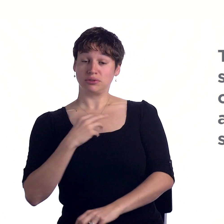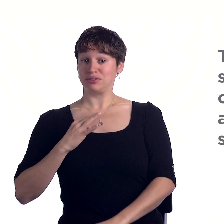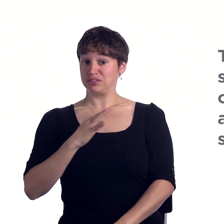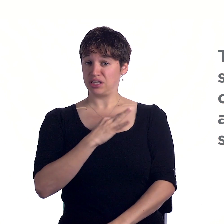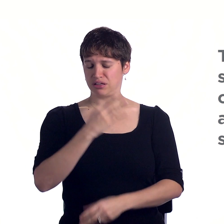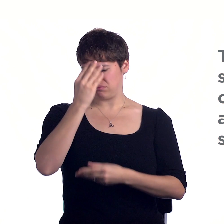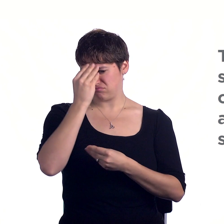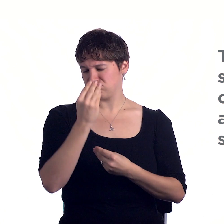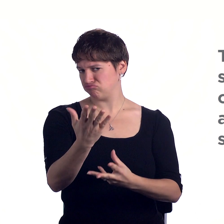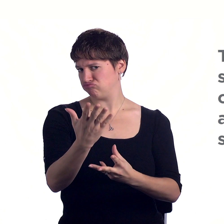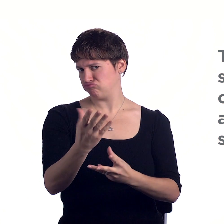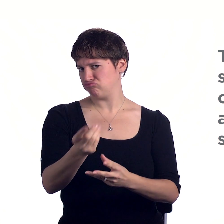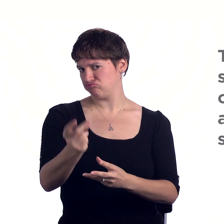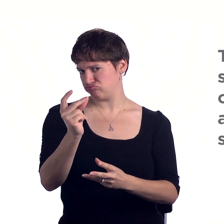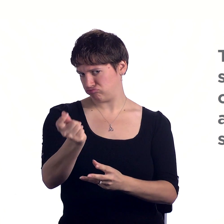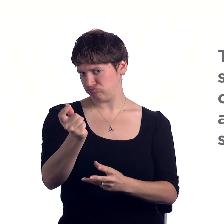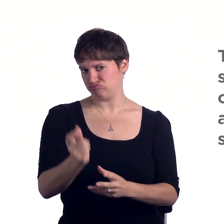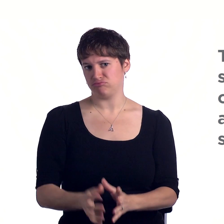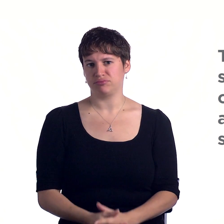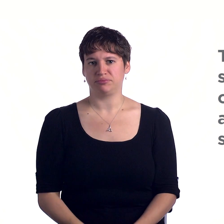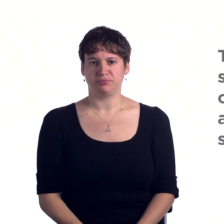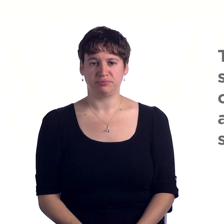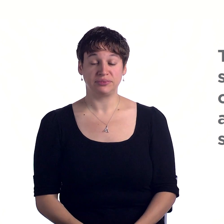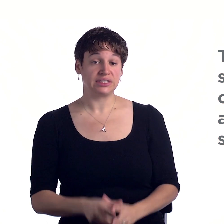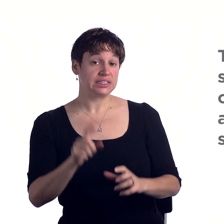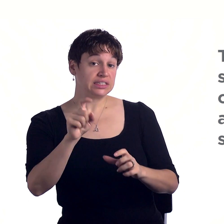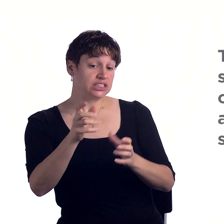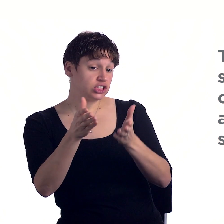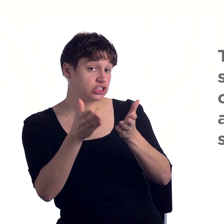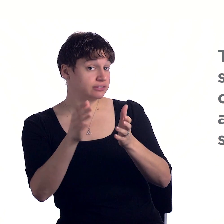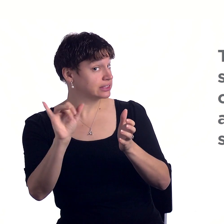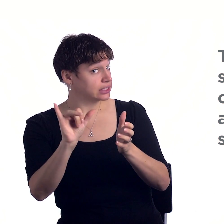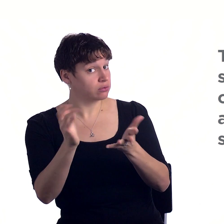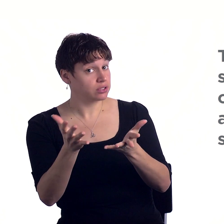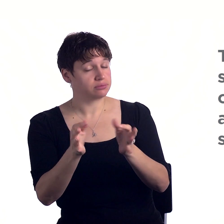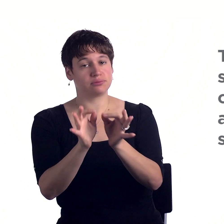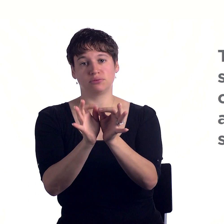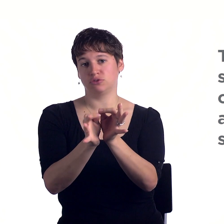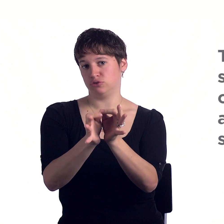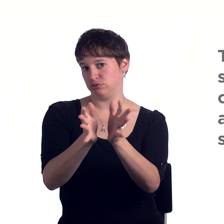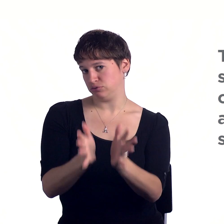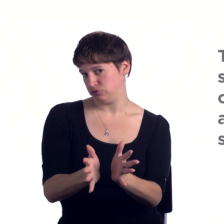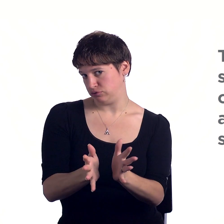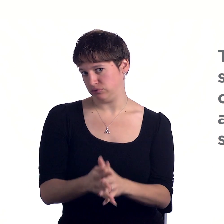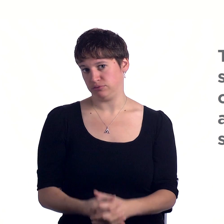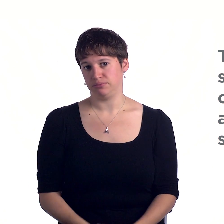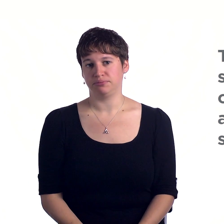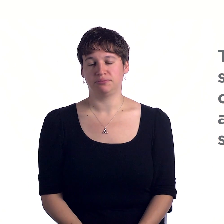Tell the hospital staff about communication assistance needs, such as interpreters.